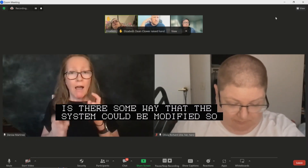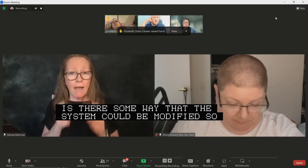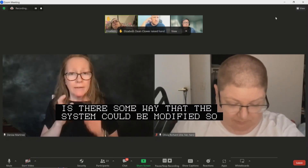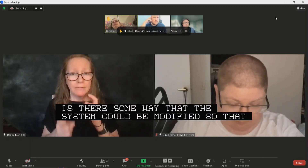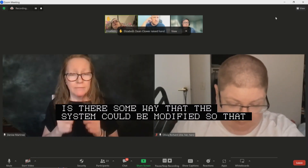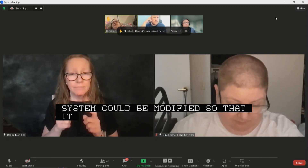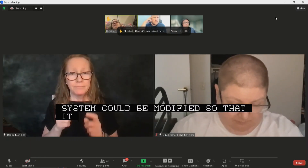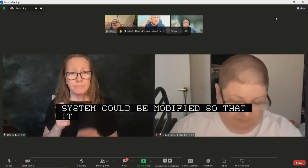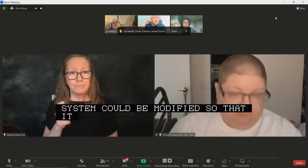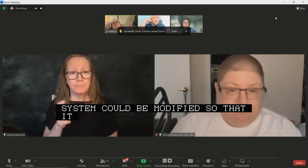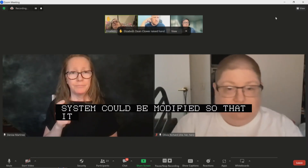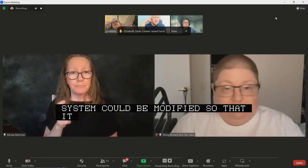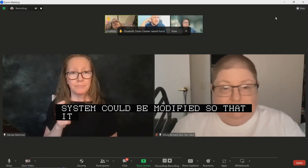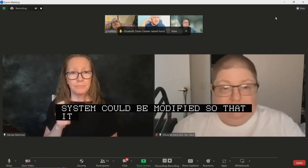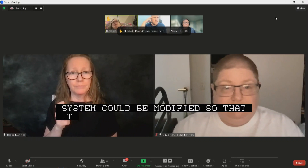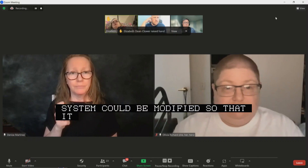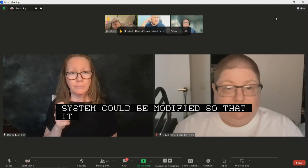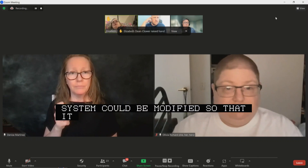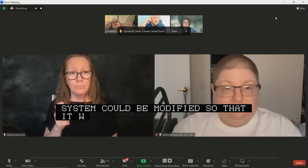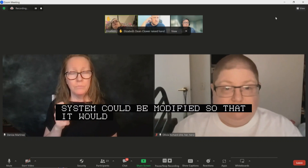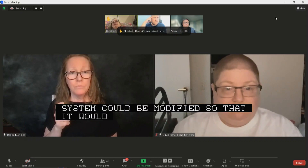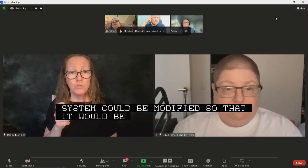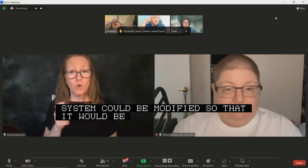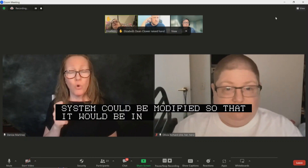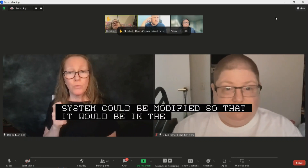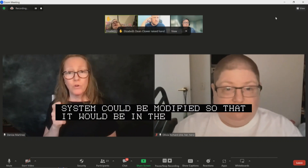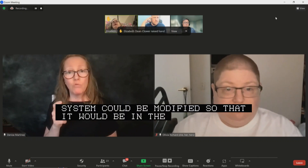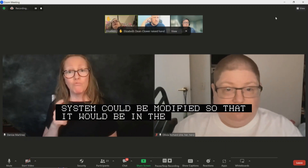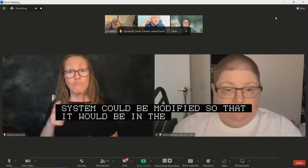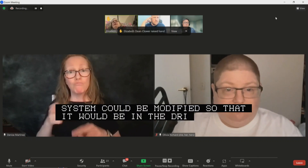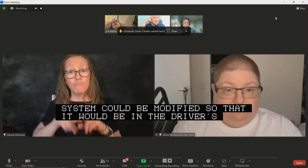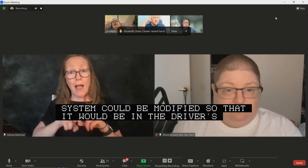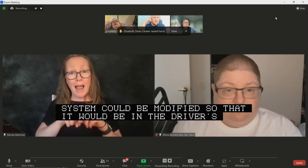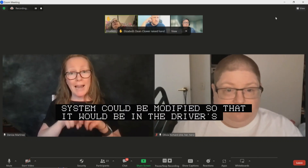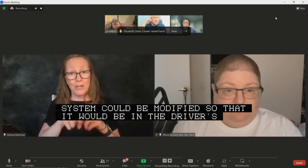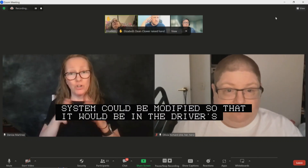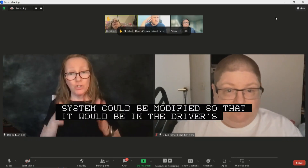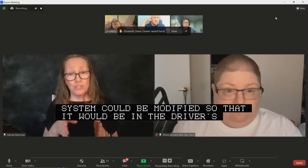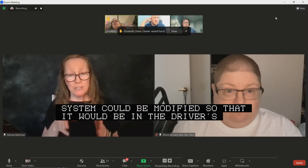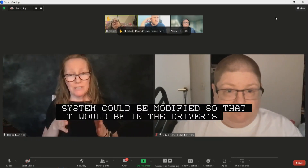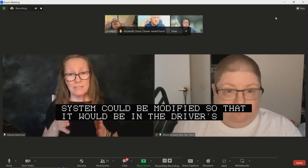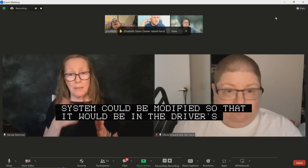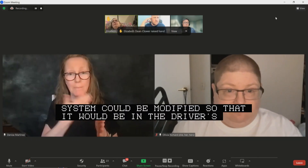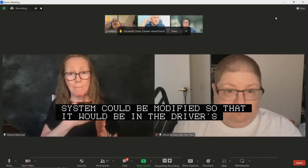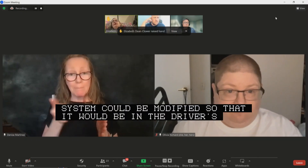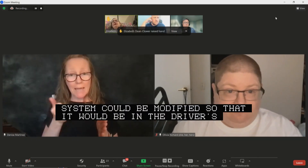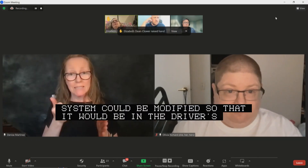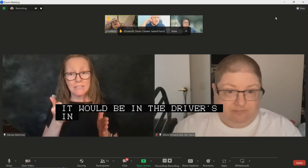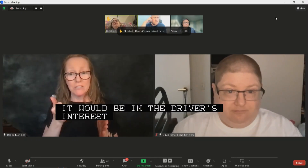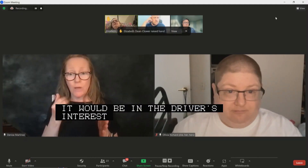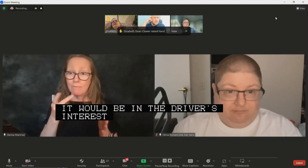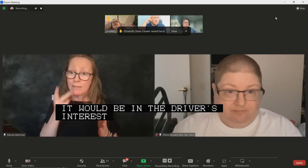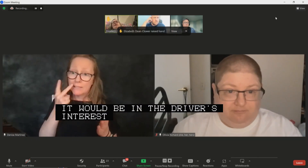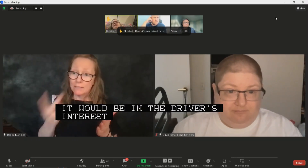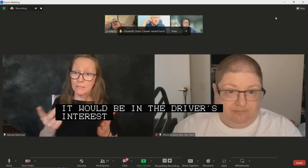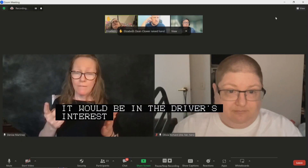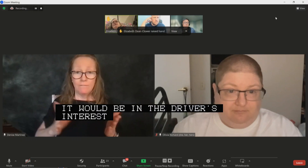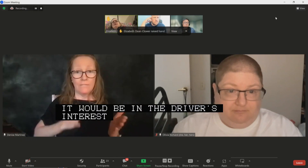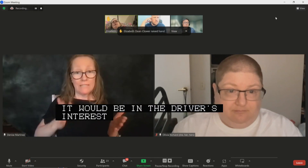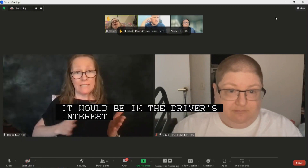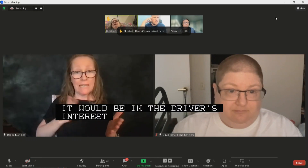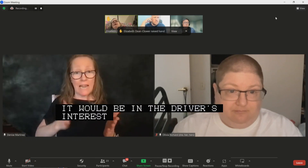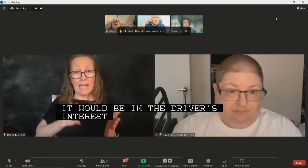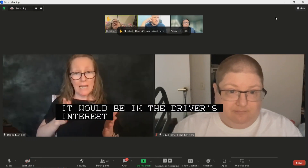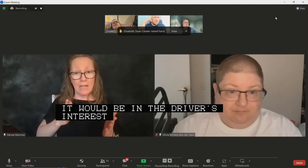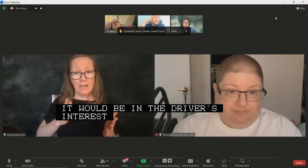to, you know, make sure that it was, you know, here we've got these, we have the sophisticated parking meters. Is there